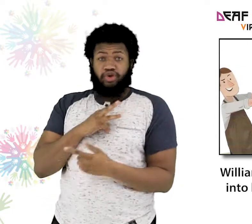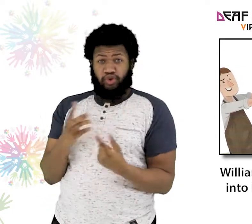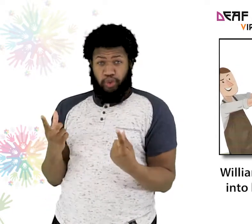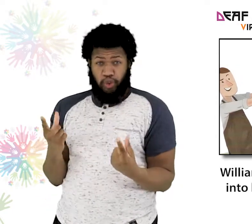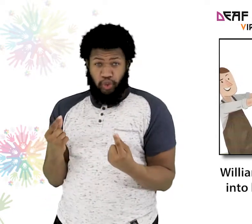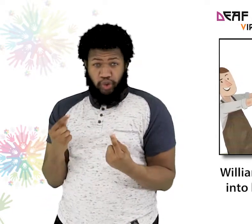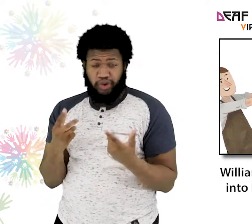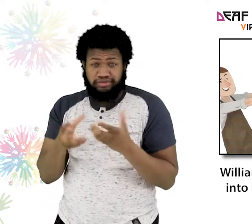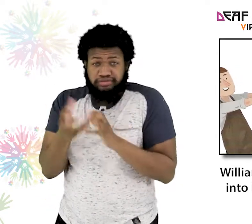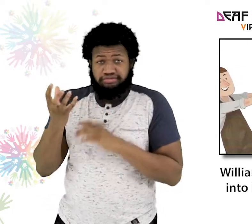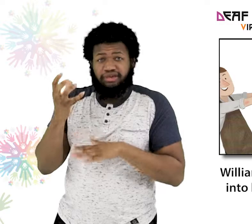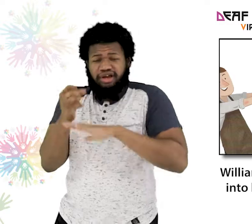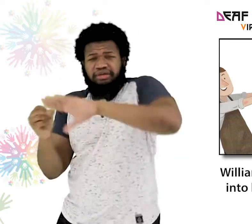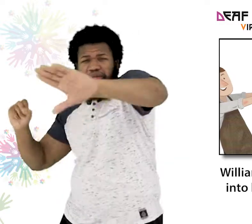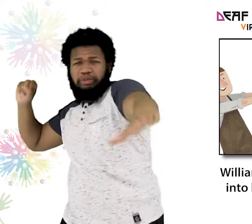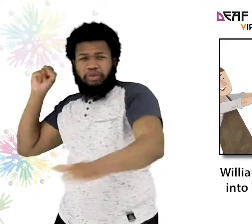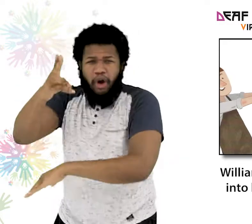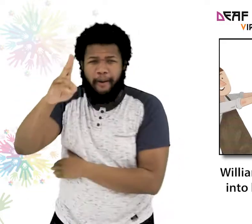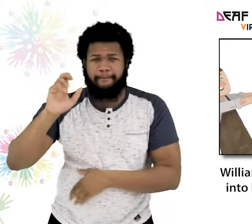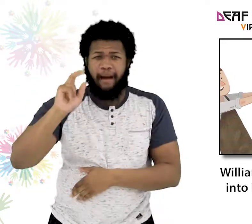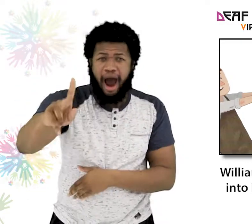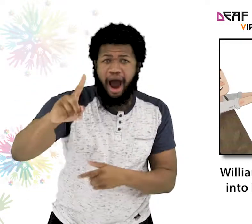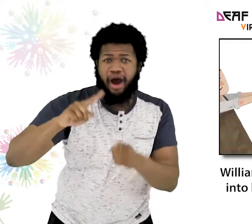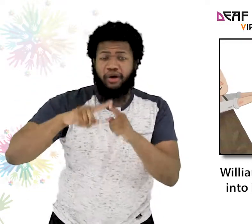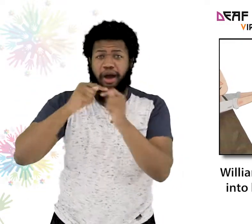William threw the ball smack into the teammate's hands.